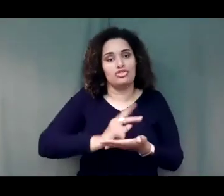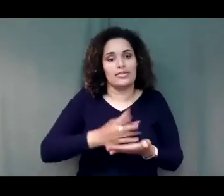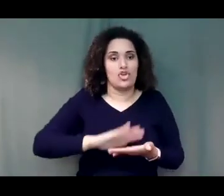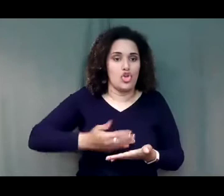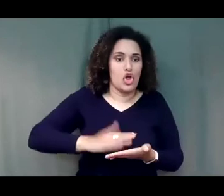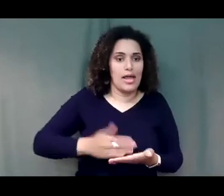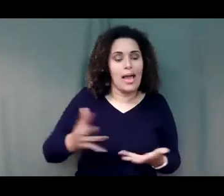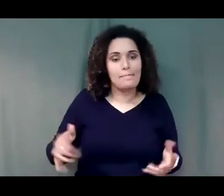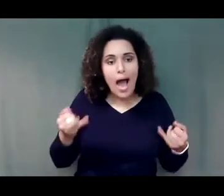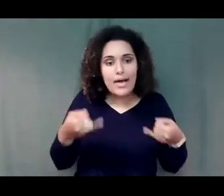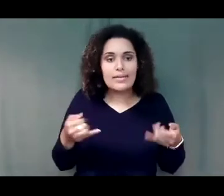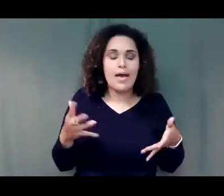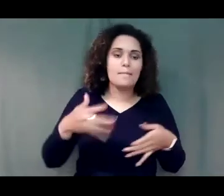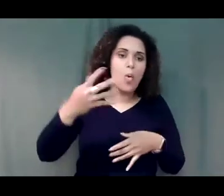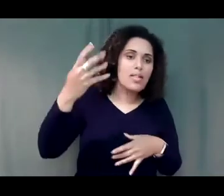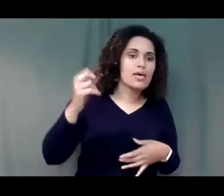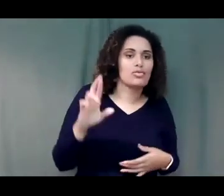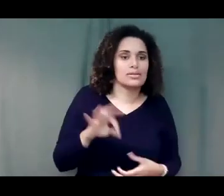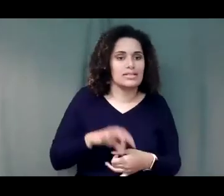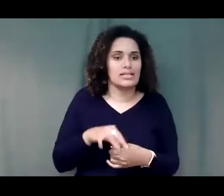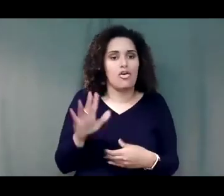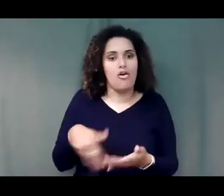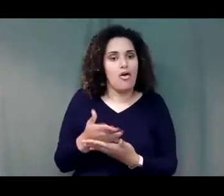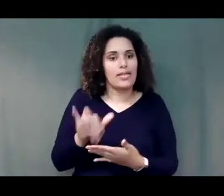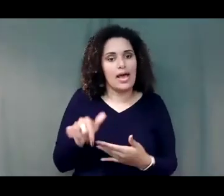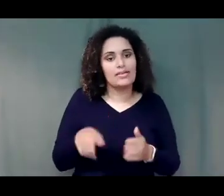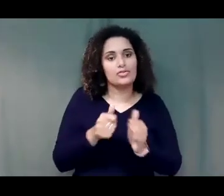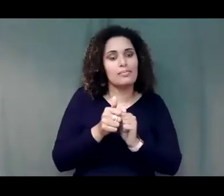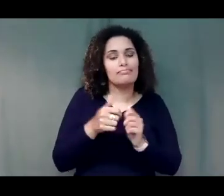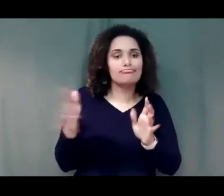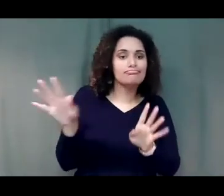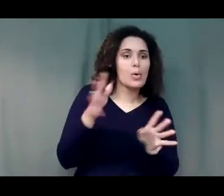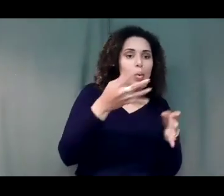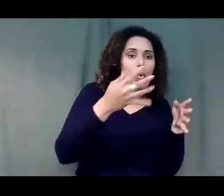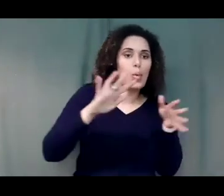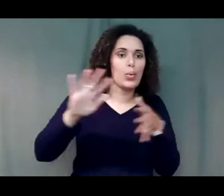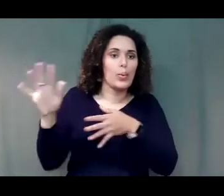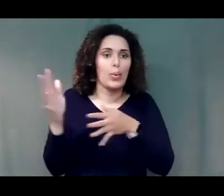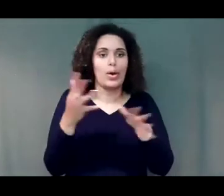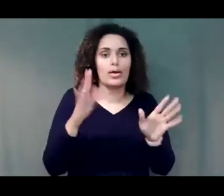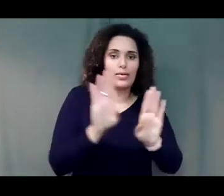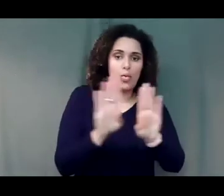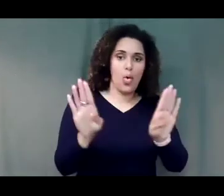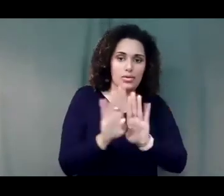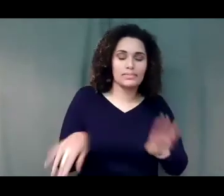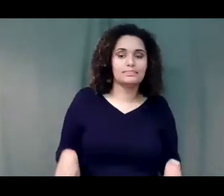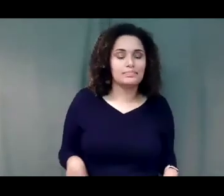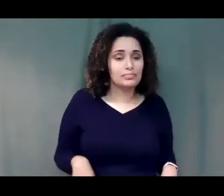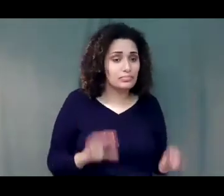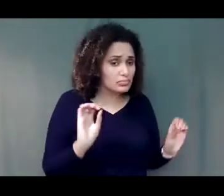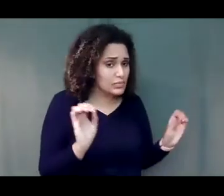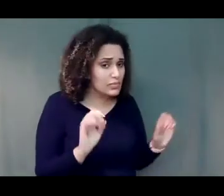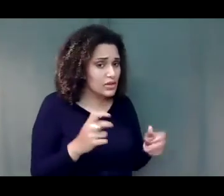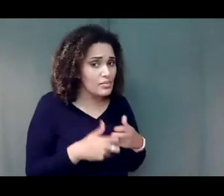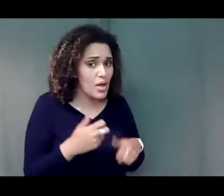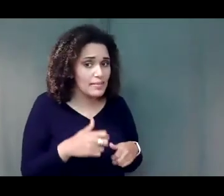pasta and water boiling or tea, all of that's just got to be able to pass in and out of the walls. Yeah, and no problem we could make the tasting